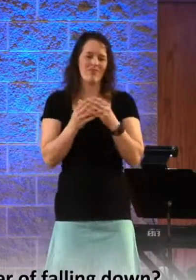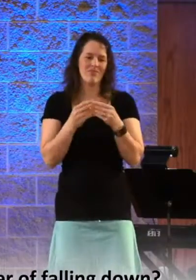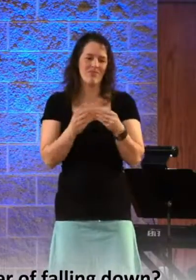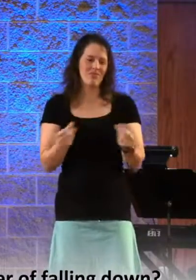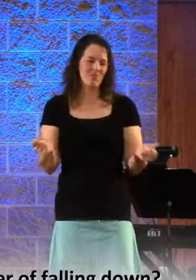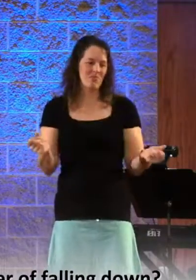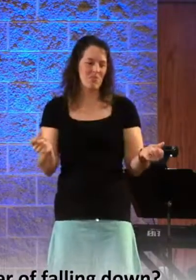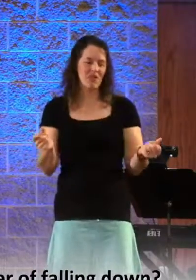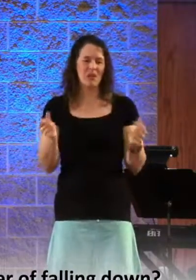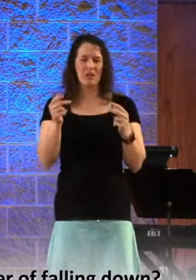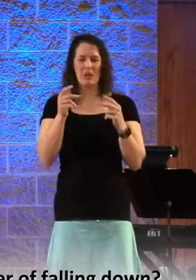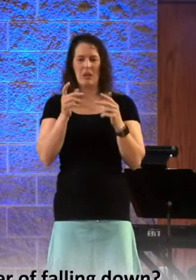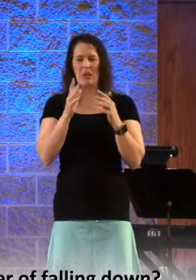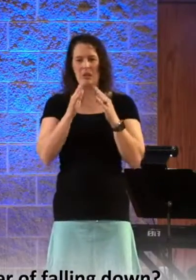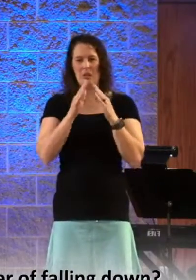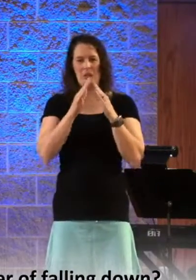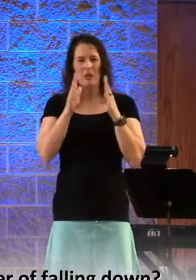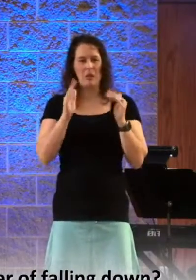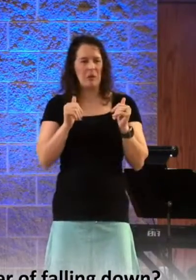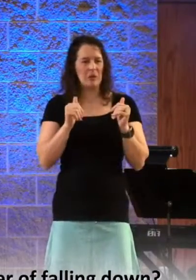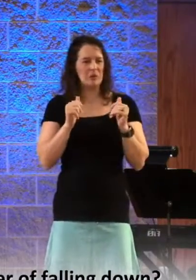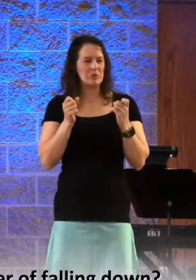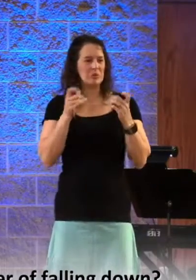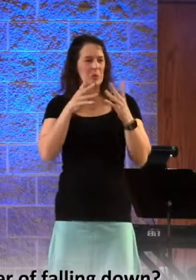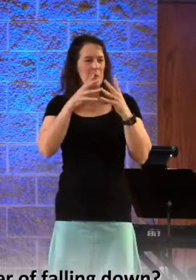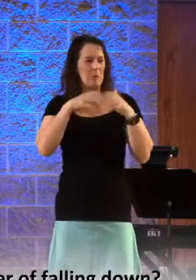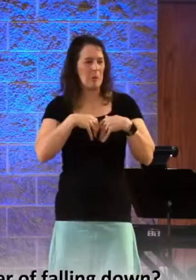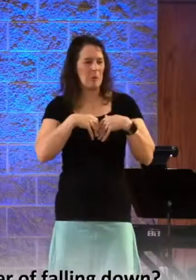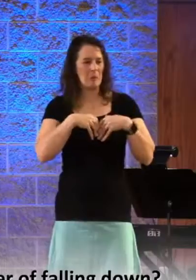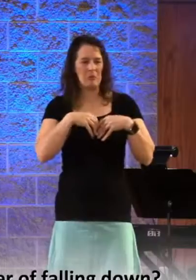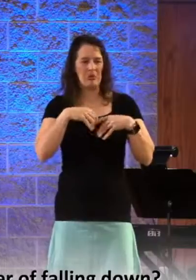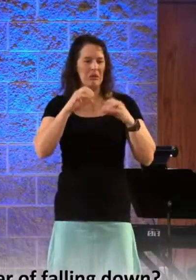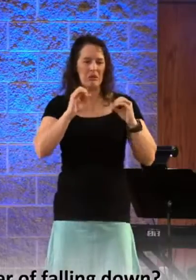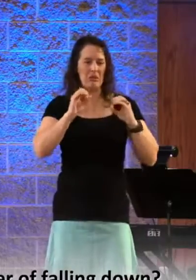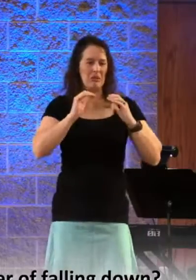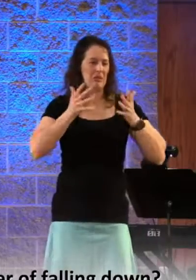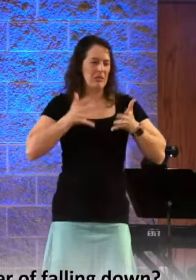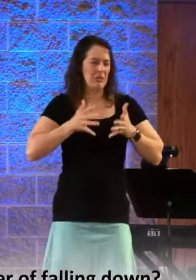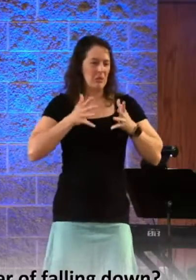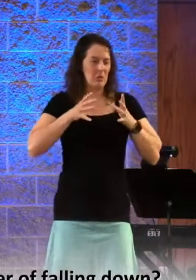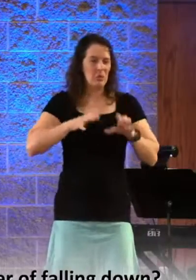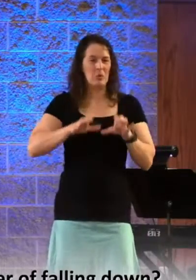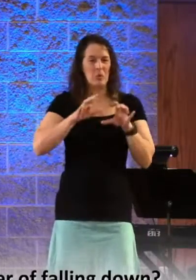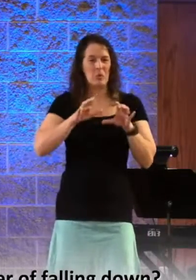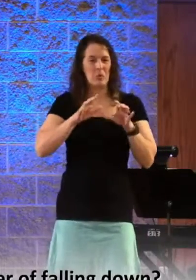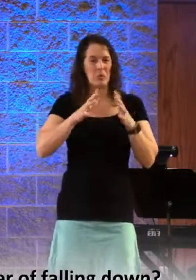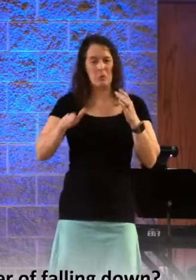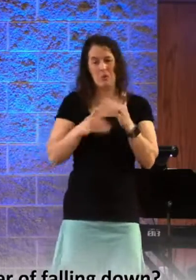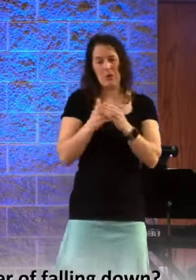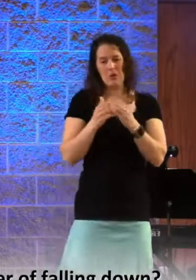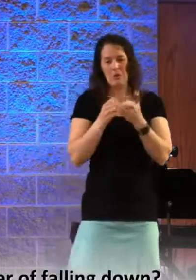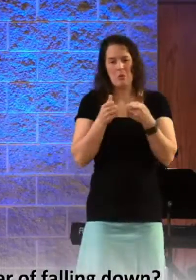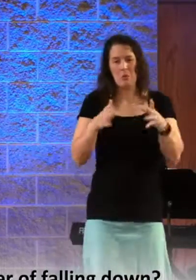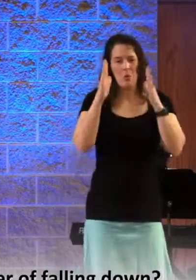badly broken. There's nothing left to do. The marriage is hopeless. The only thing we can do is get a lawyer.